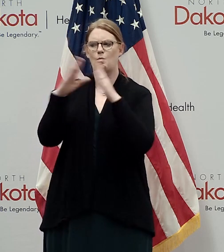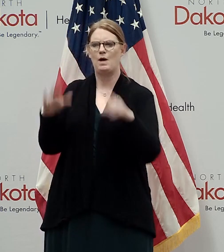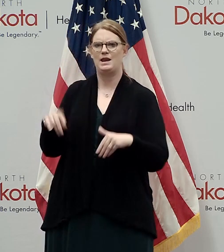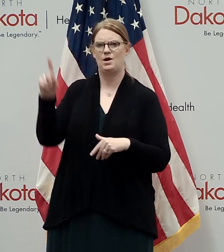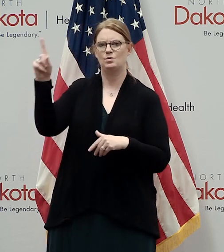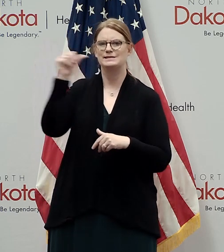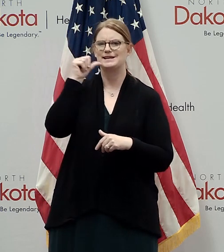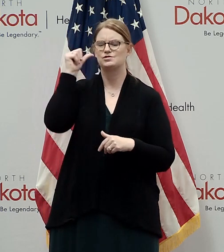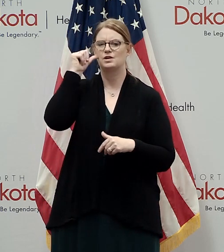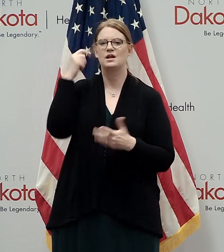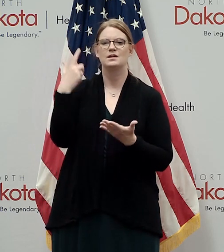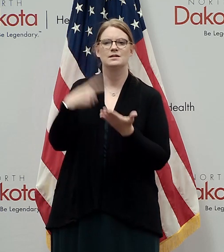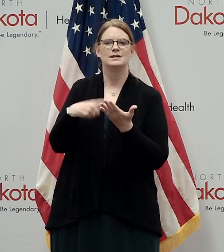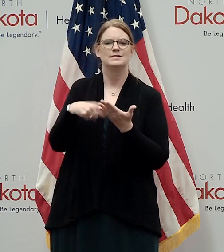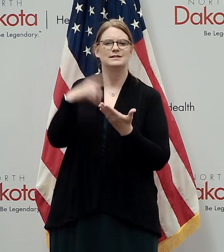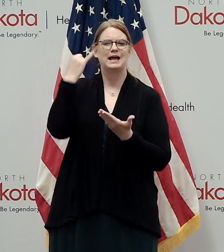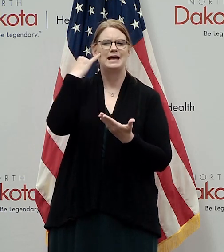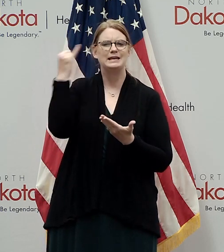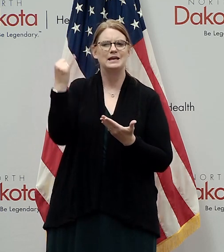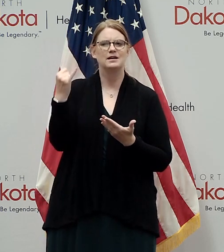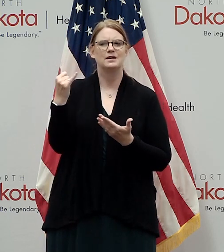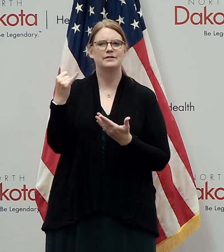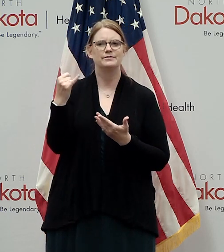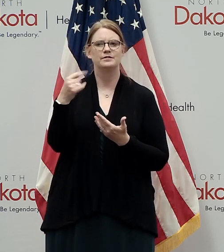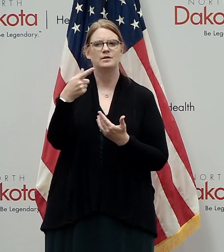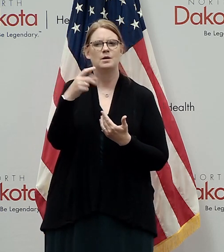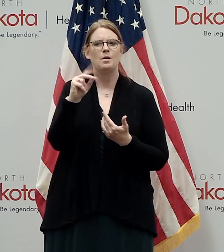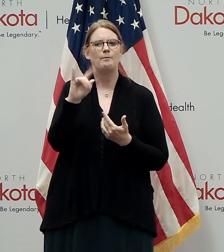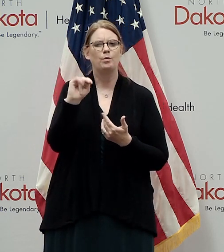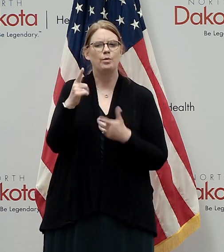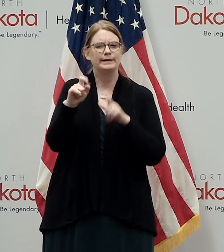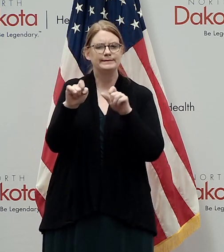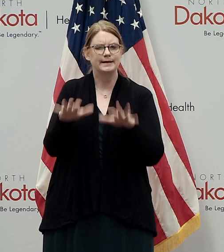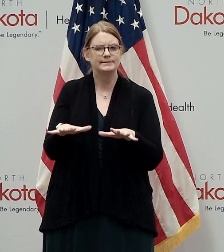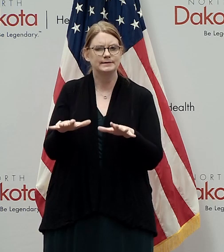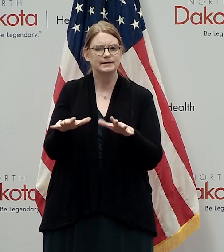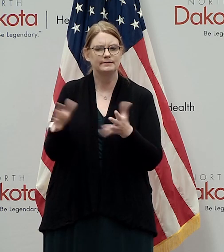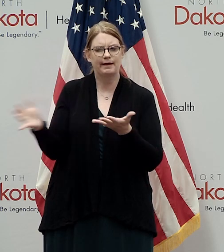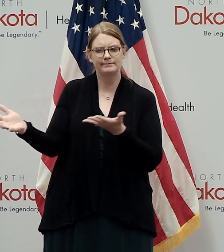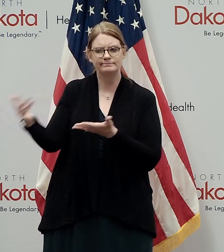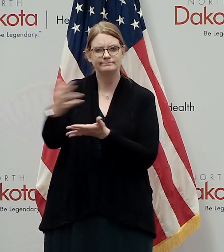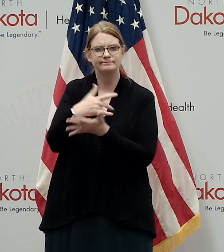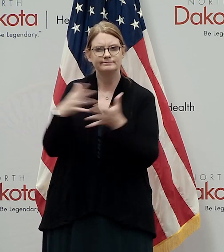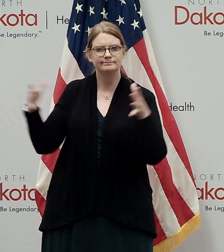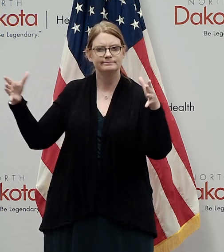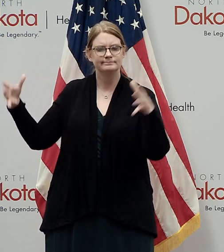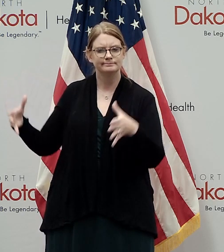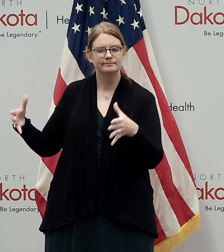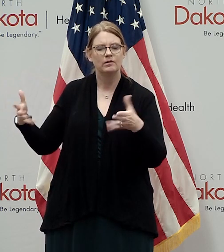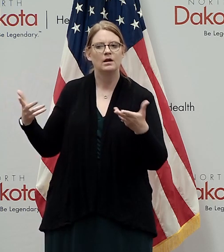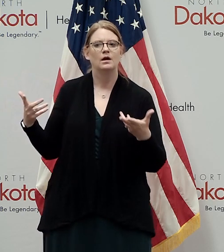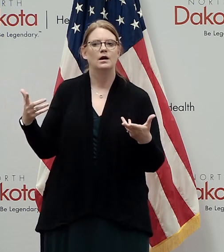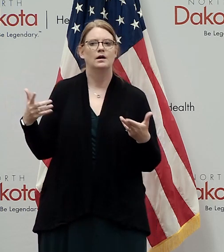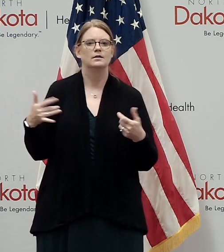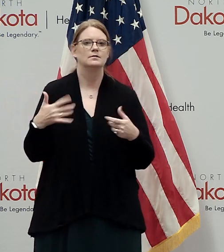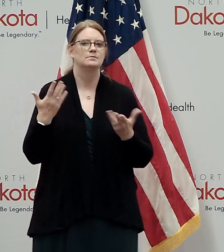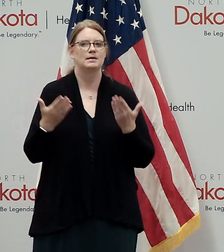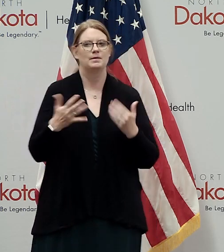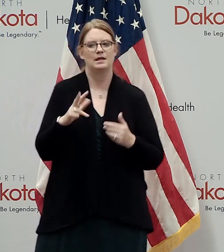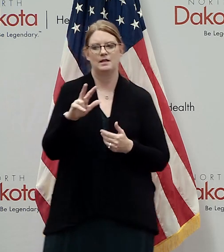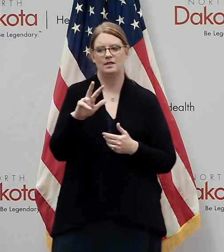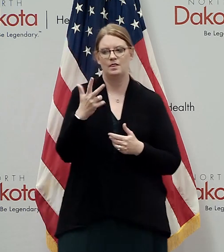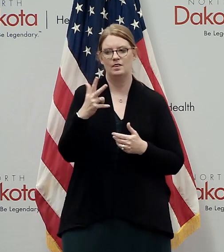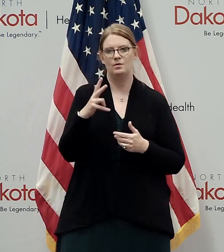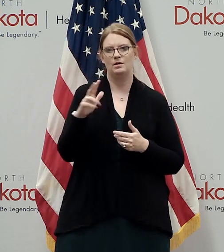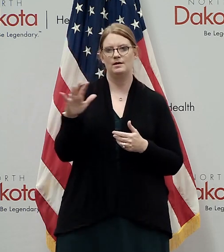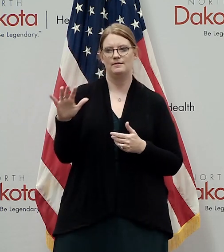yesterday talked about this idea about pooling testing as a way to expand capacity, where you might do 3 or 5